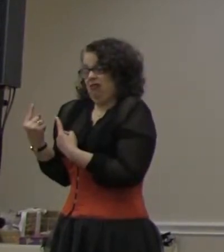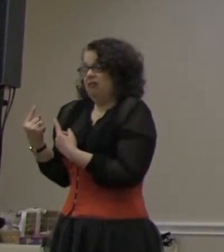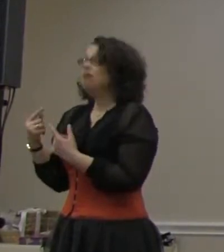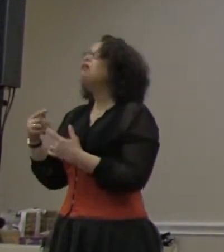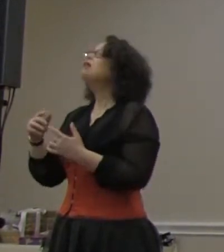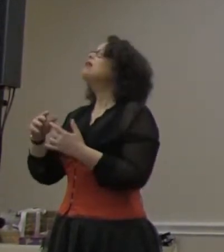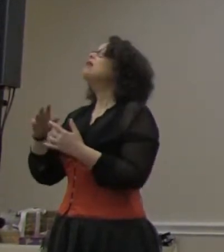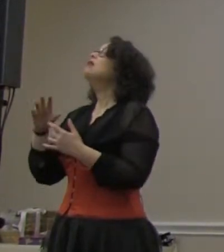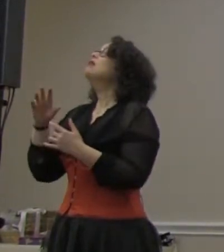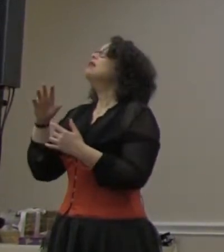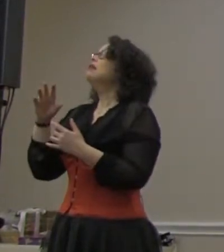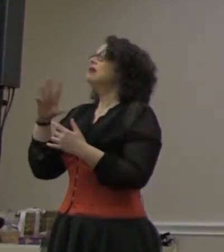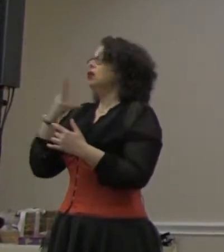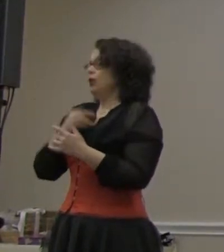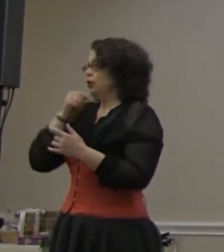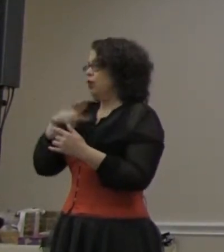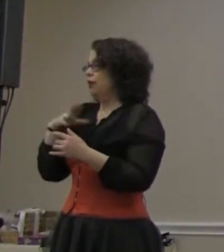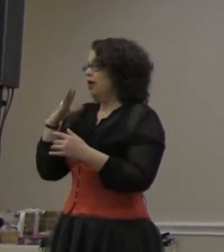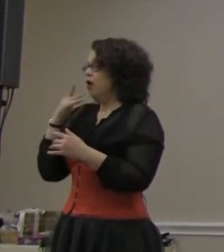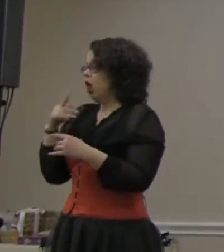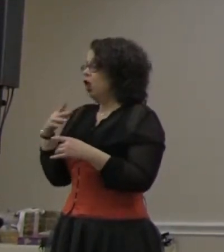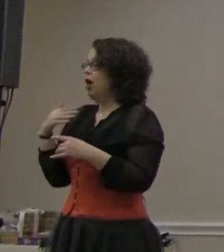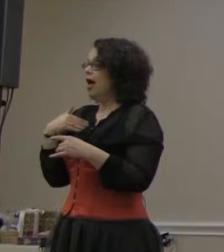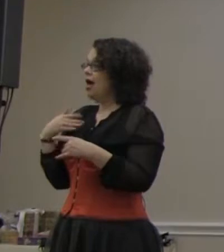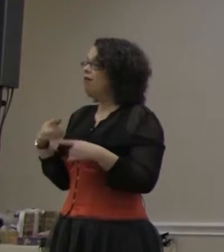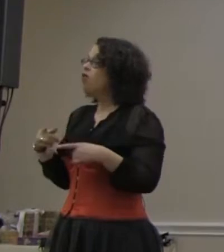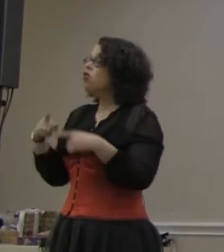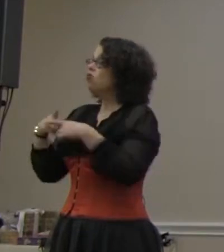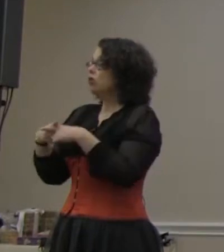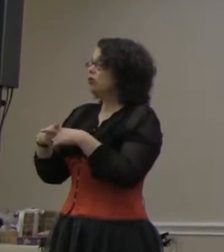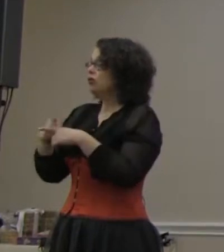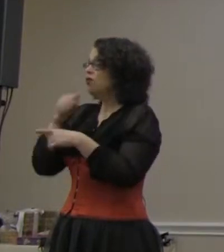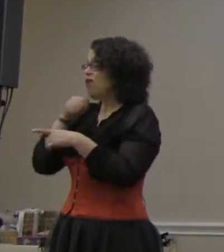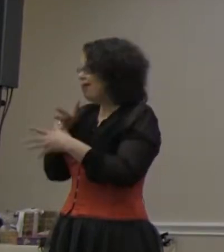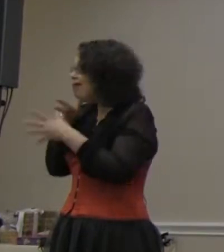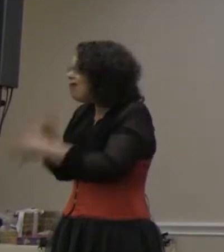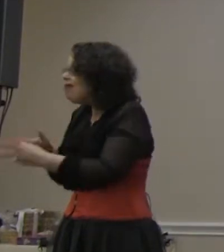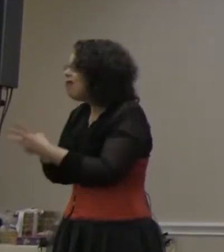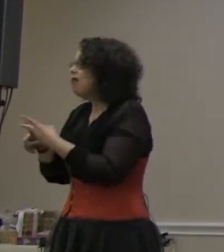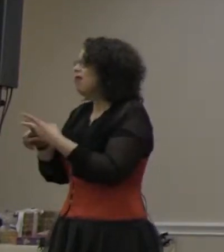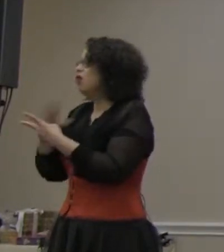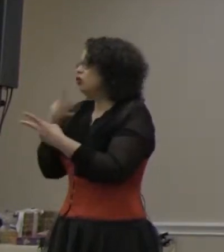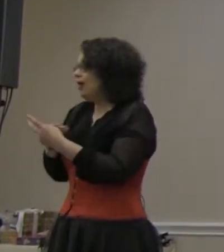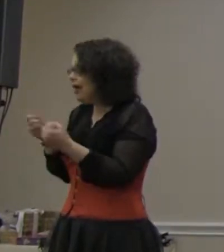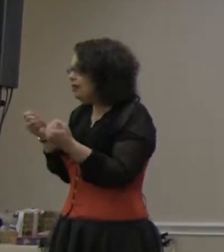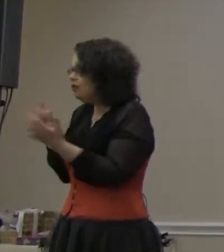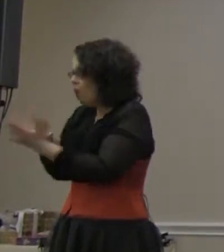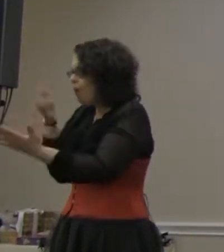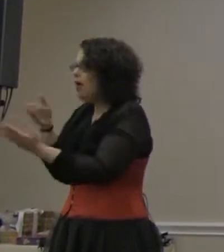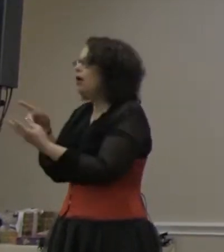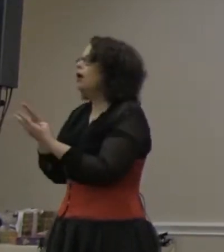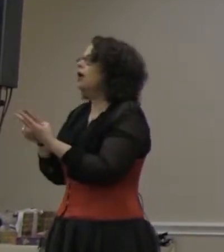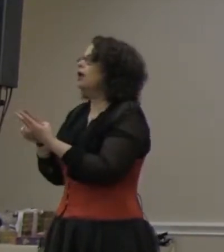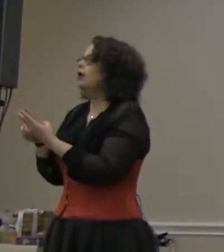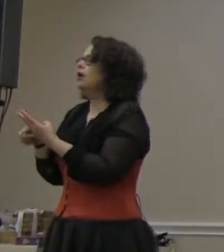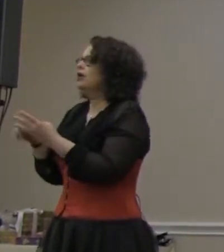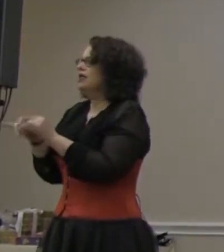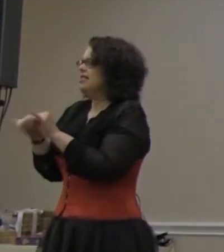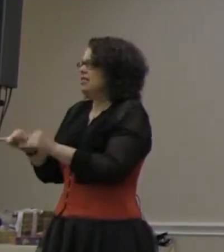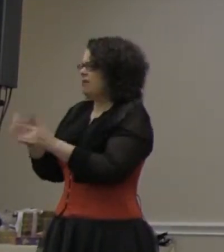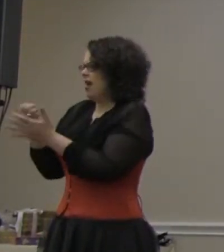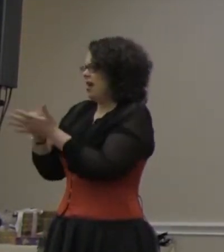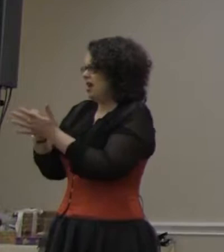Trans women of color who sit at the crossroads of misogyny, transphobia, systematic